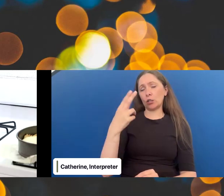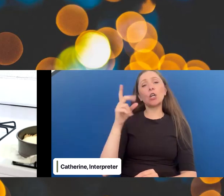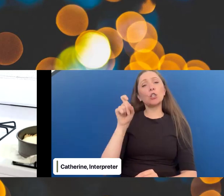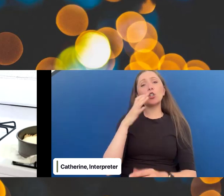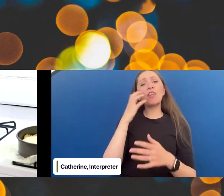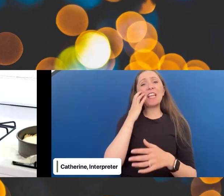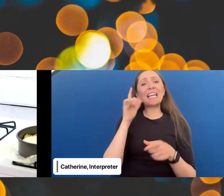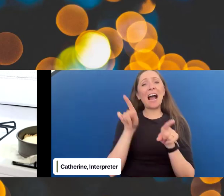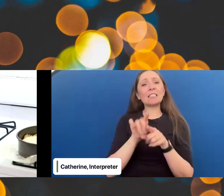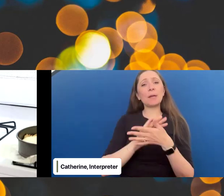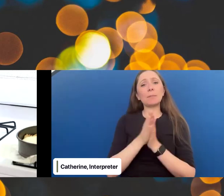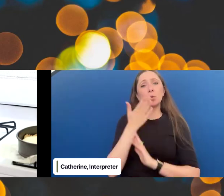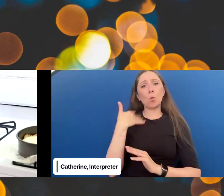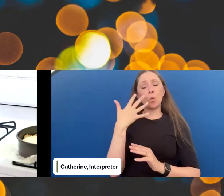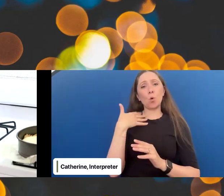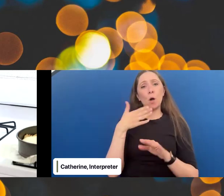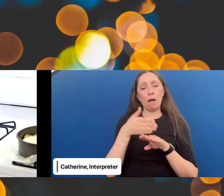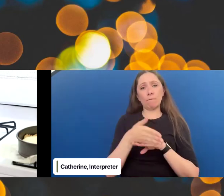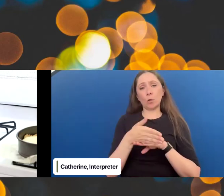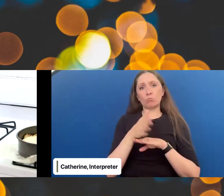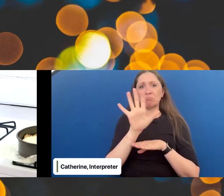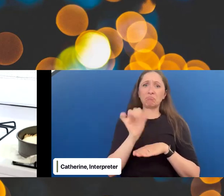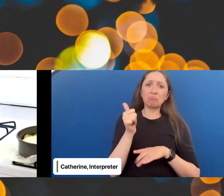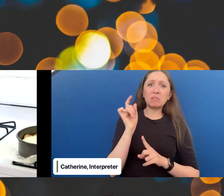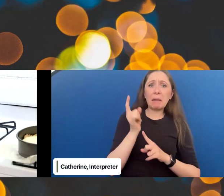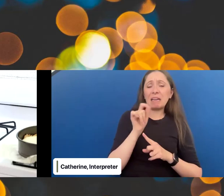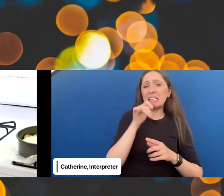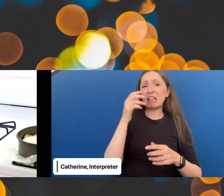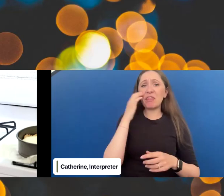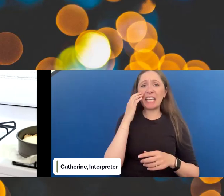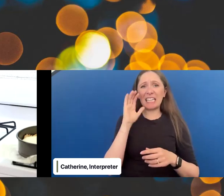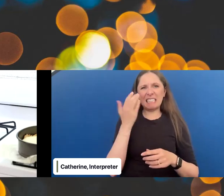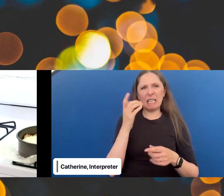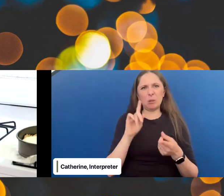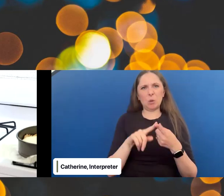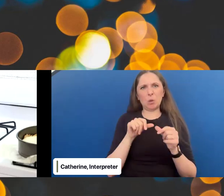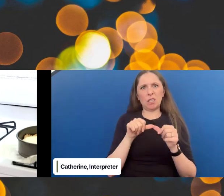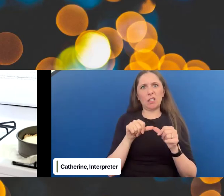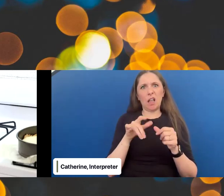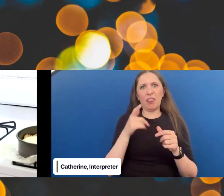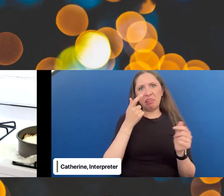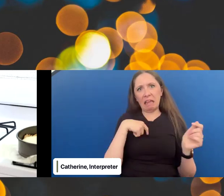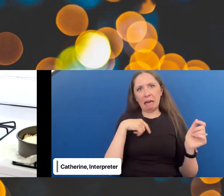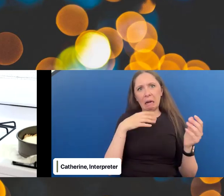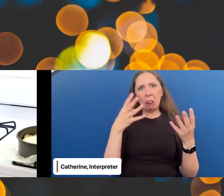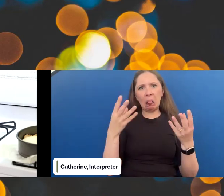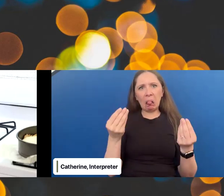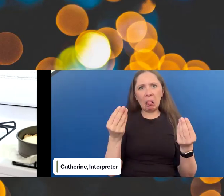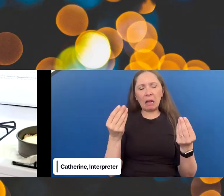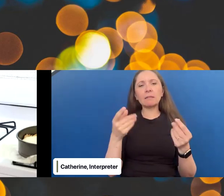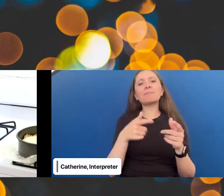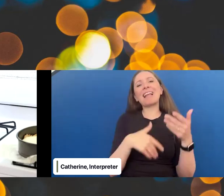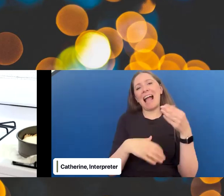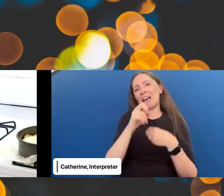cools down. If after 10 minutes it doesn't seem to be thickening up, put it in a